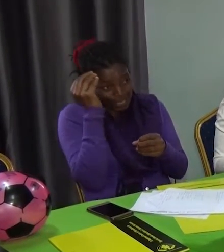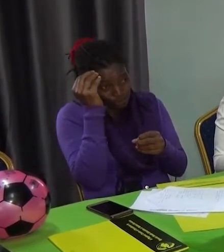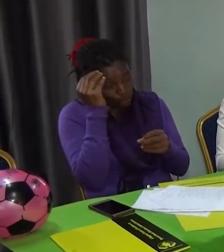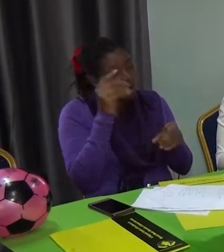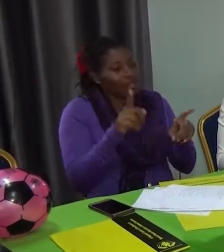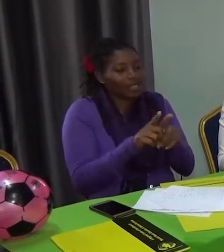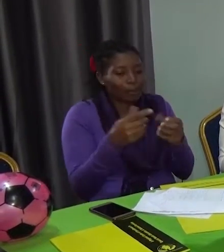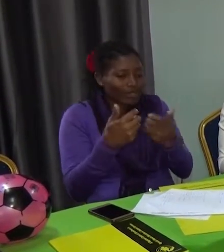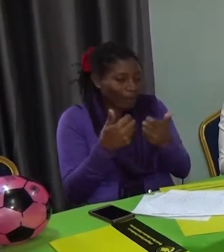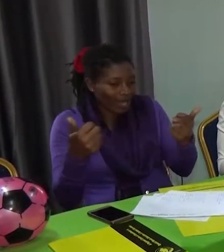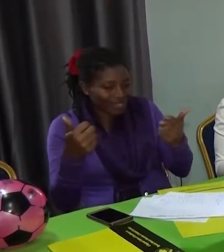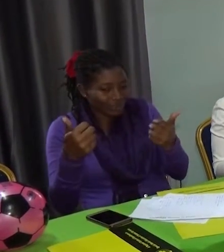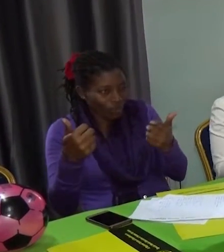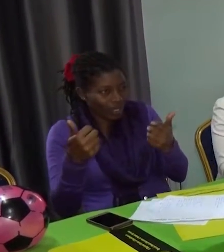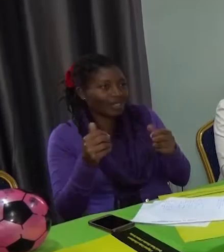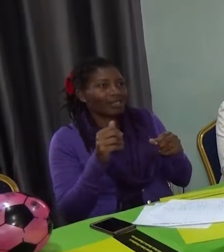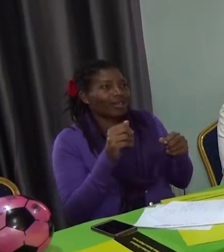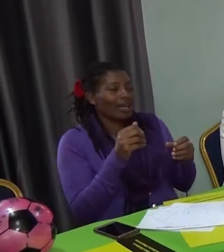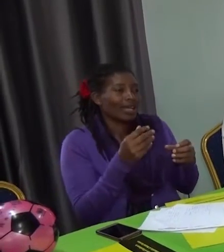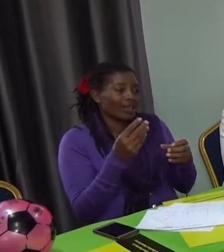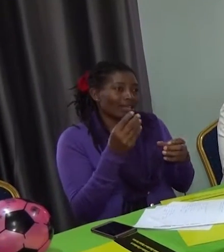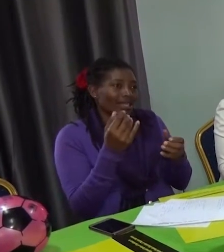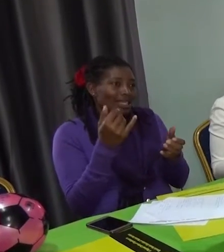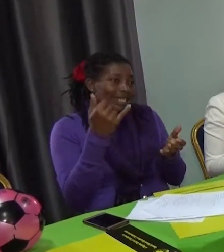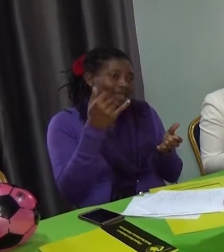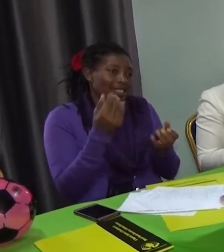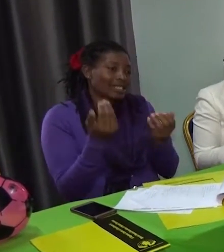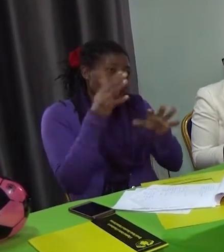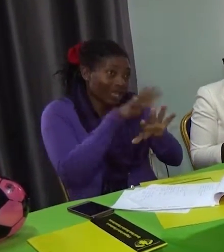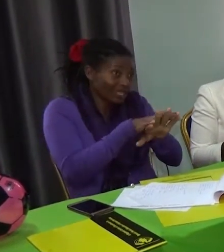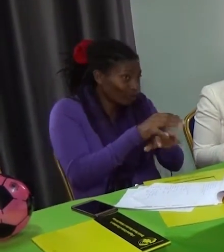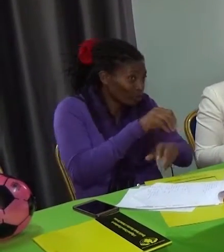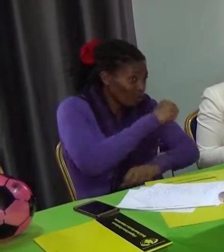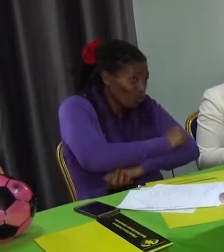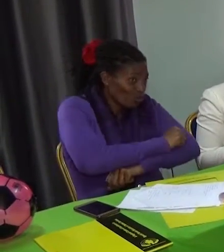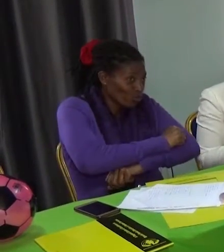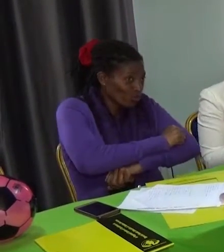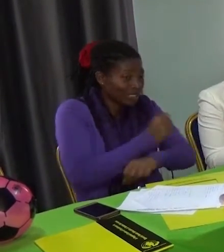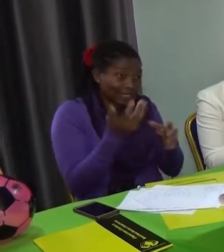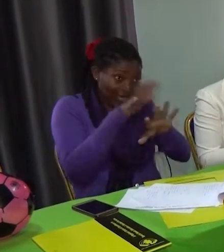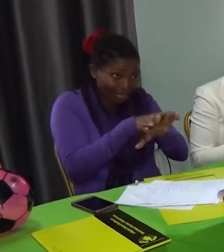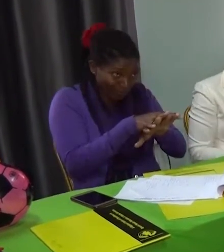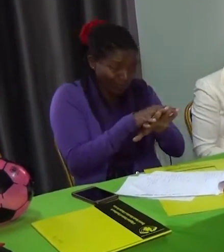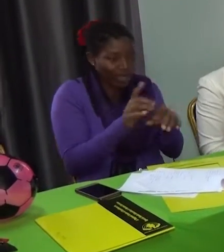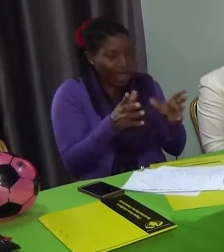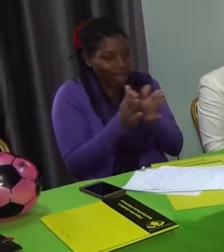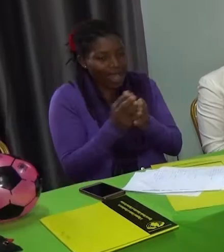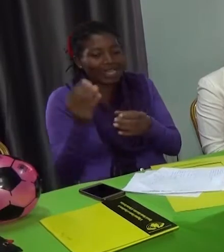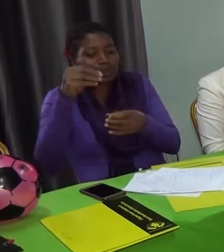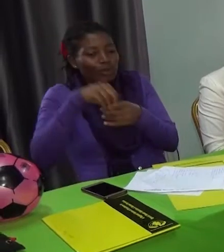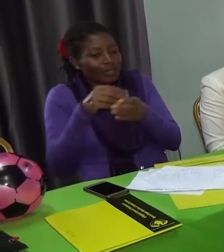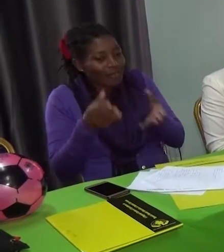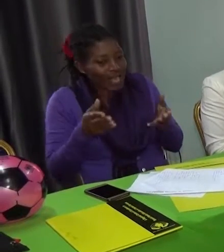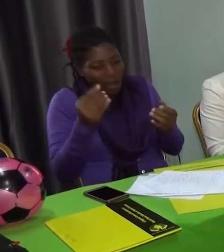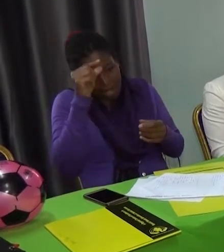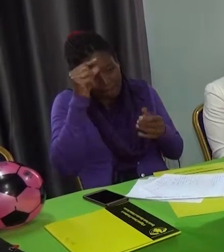and about inclusive education, how we can be able to separate this from the regular schools,